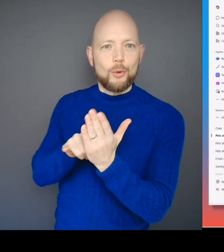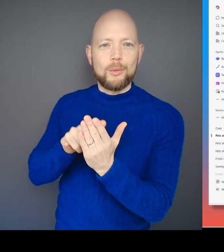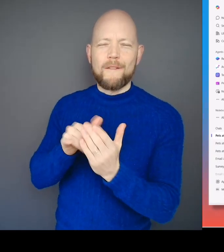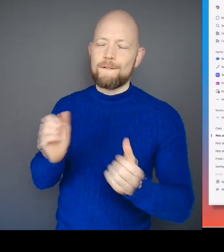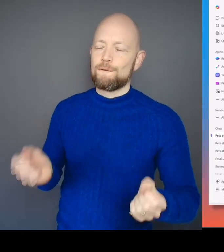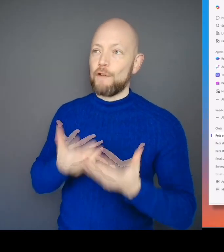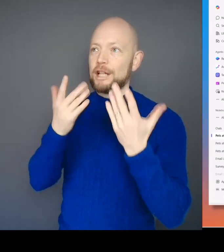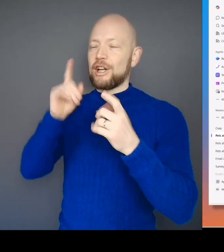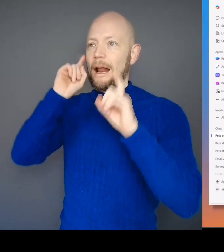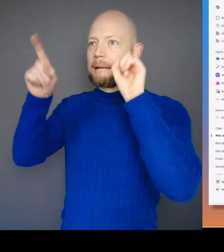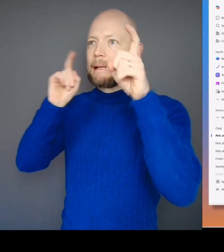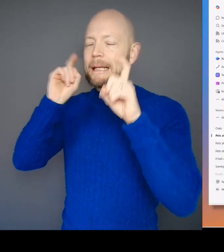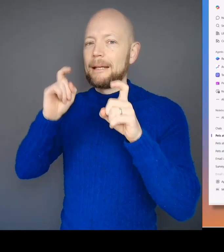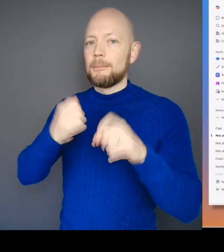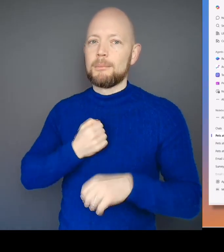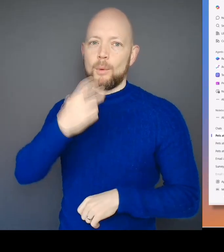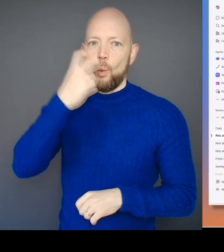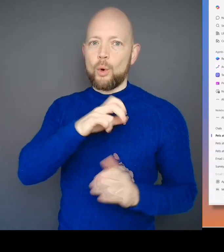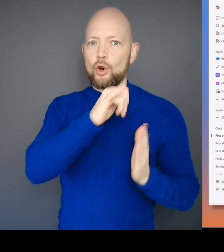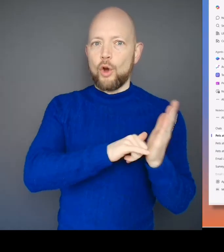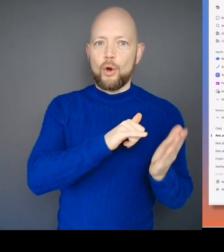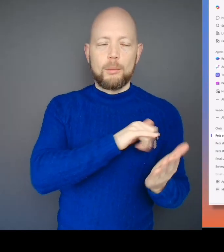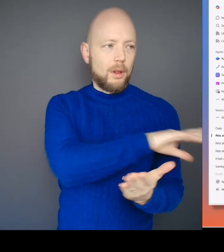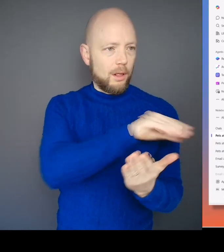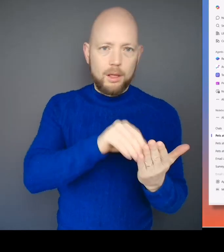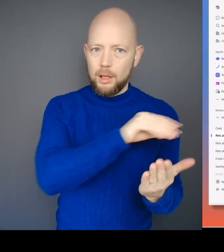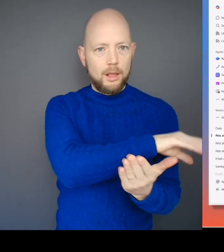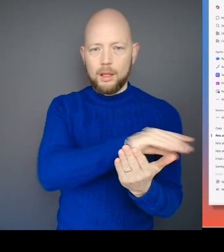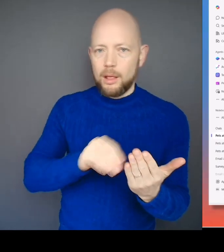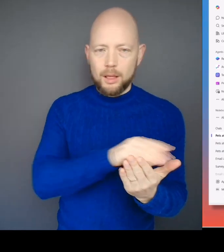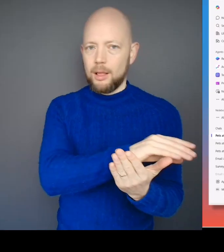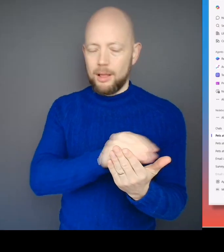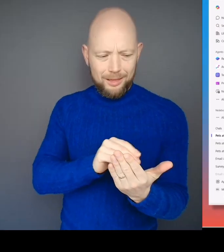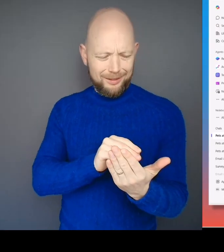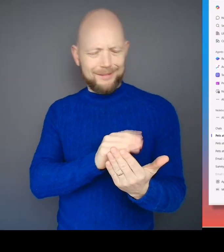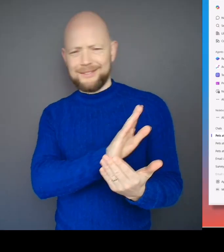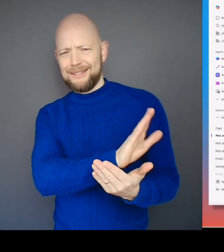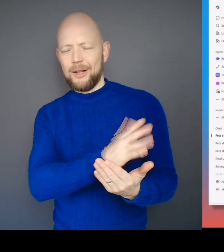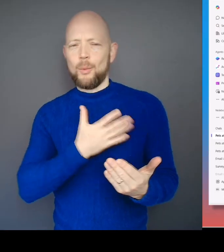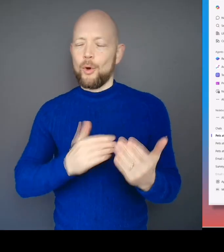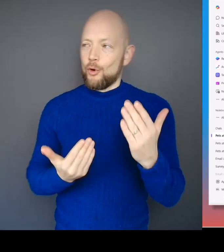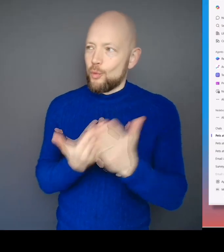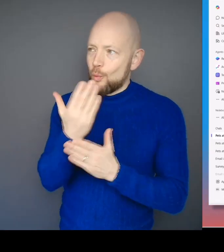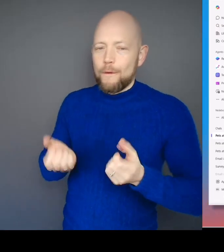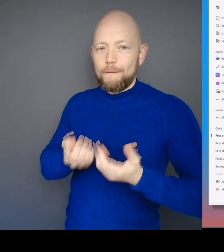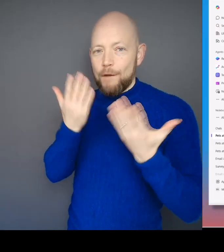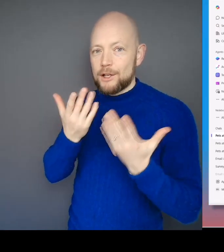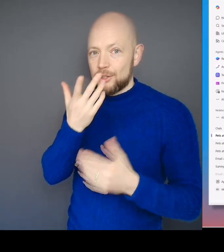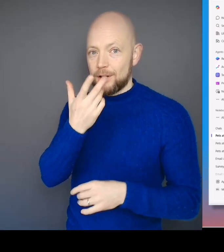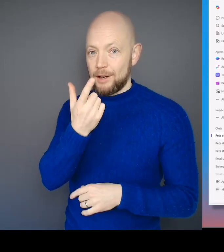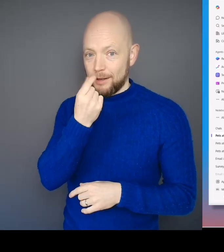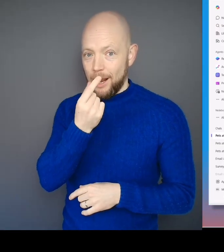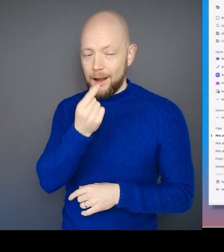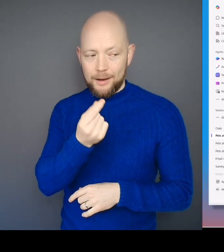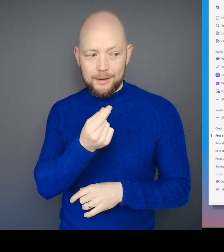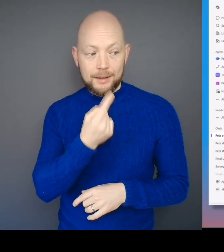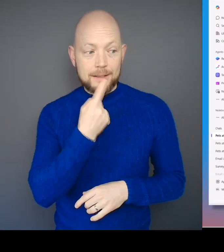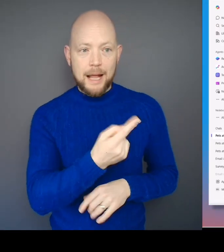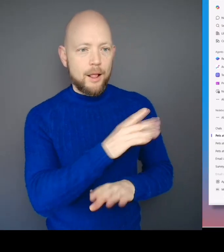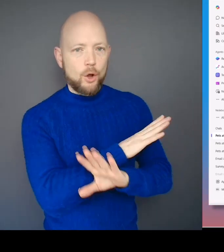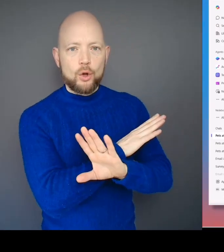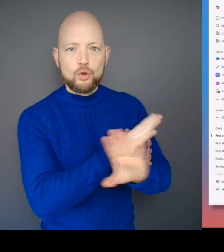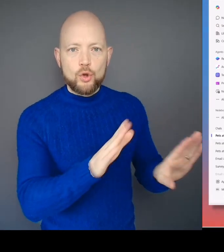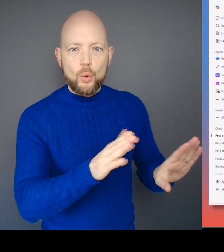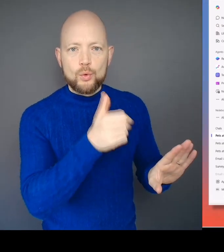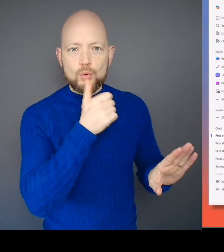and I'm trying to get it to give me fresh ideas, and it just kind of keeps drawing the ideas from the stuff I've already done. So just be aware that you've got these